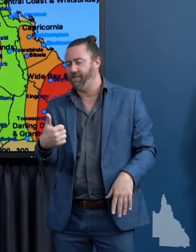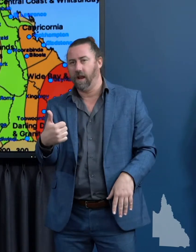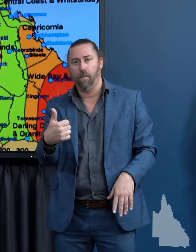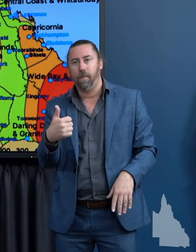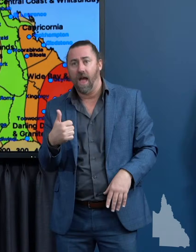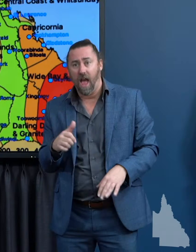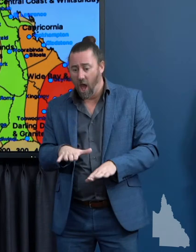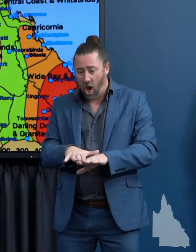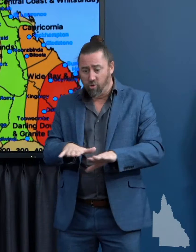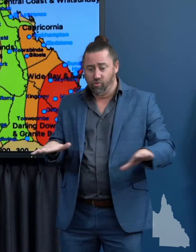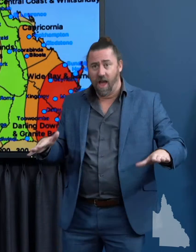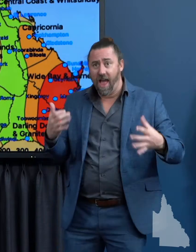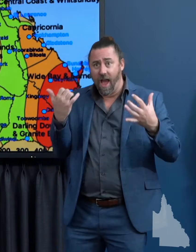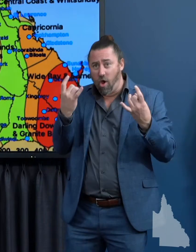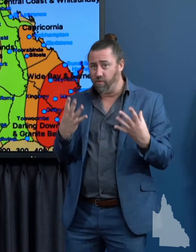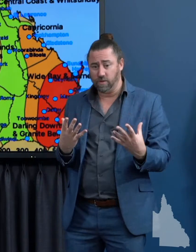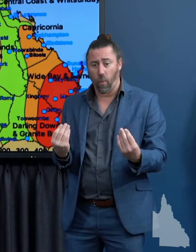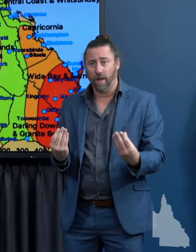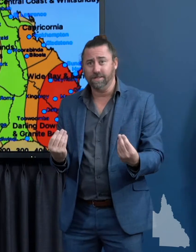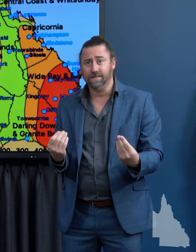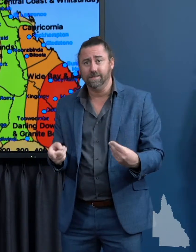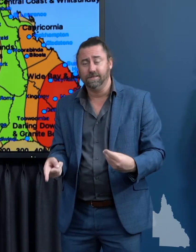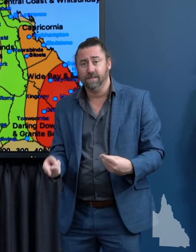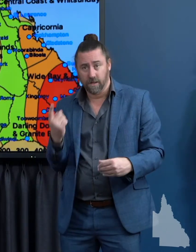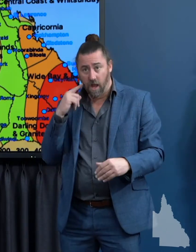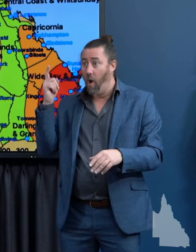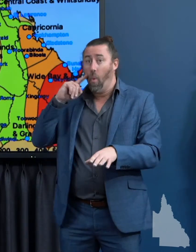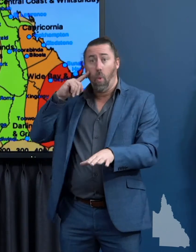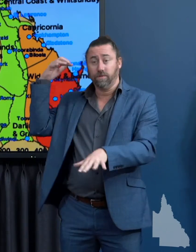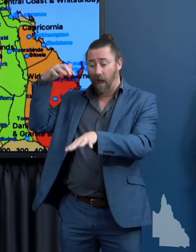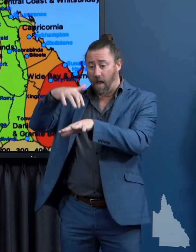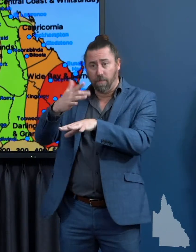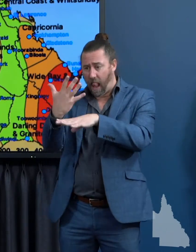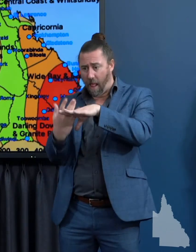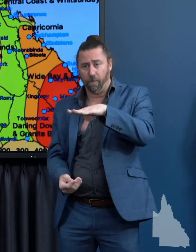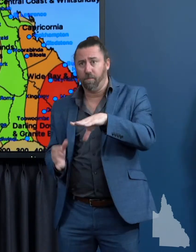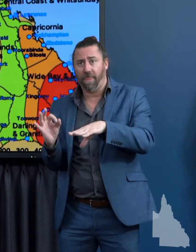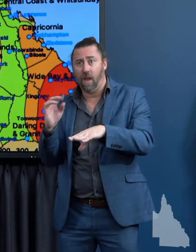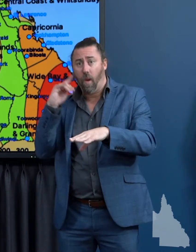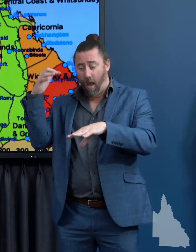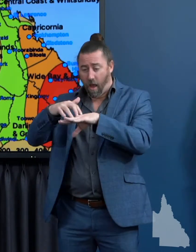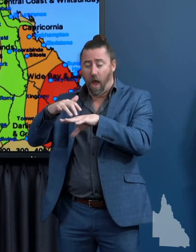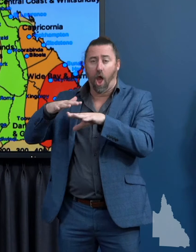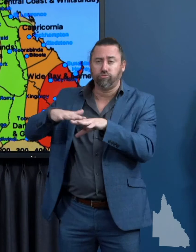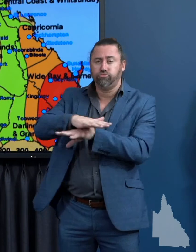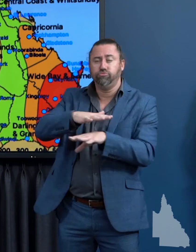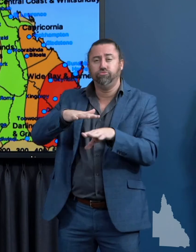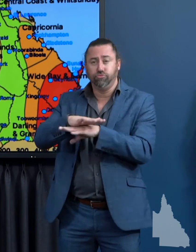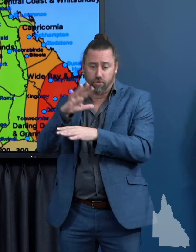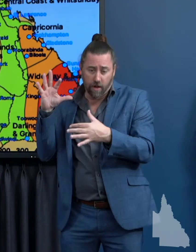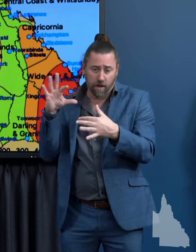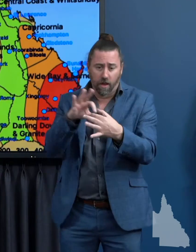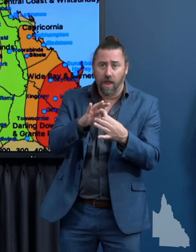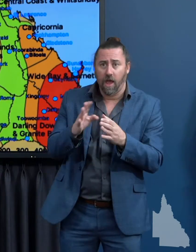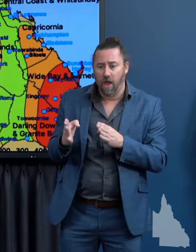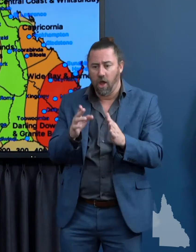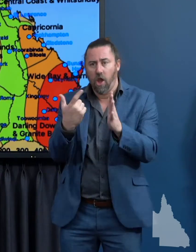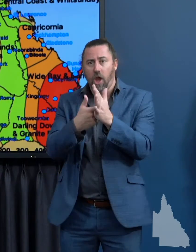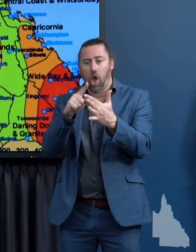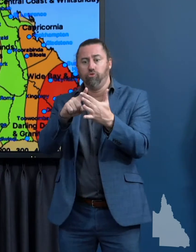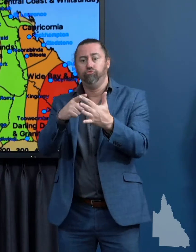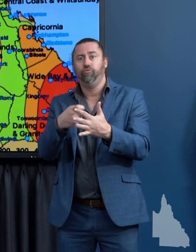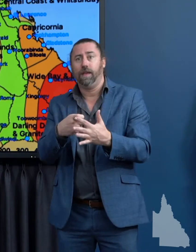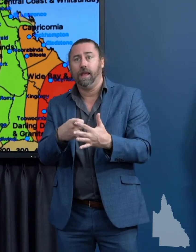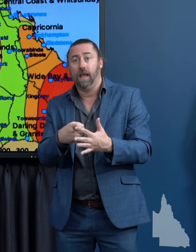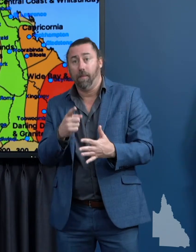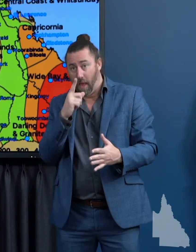so saturated, if we get intense rainfall in that area, we will see rapid rises in our creeks. We will see creeks come up and